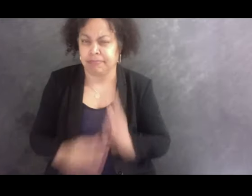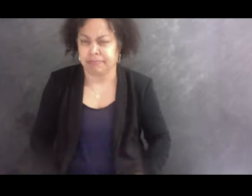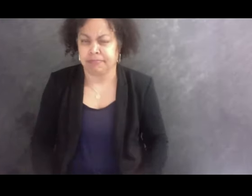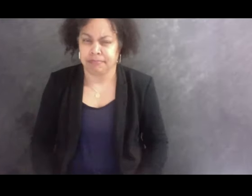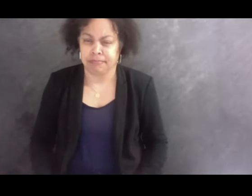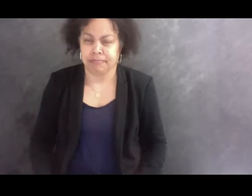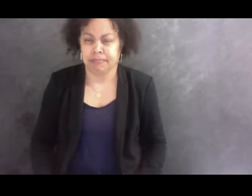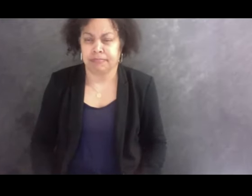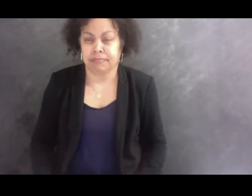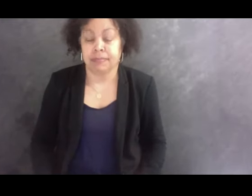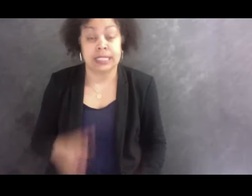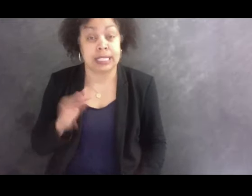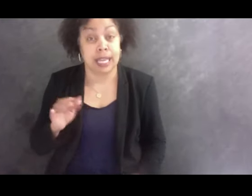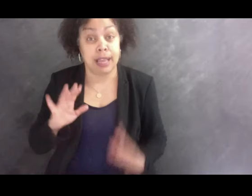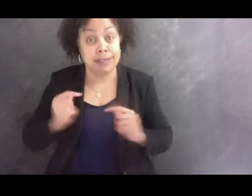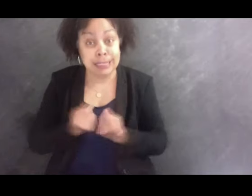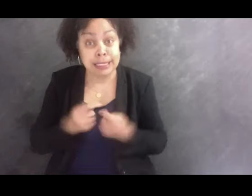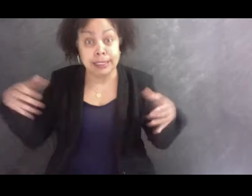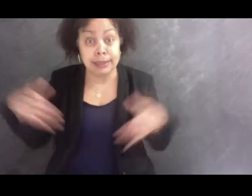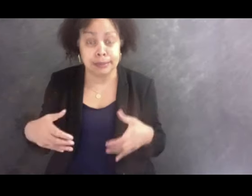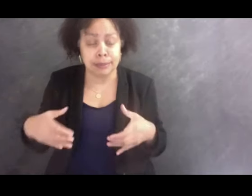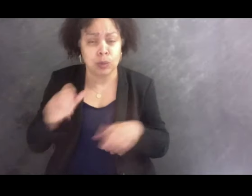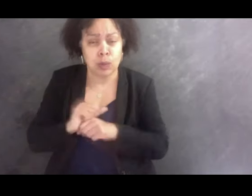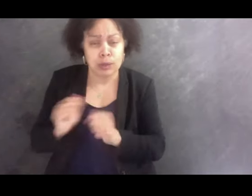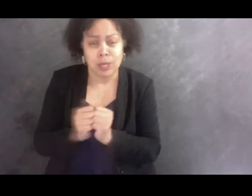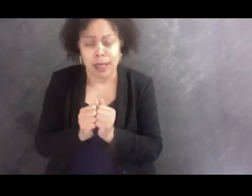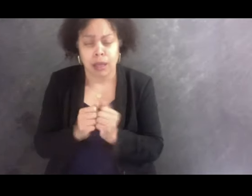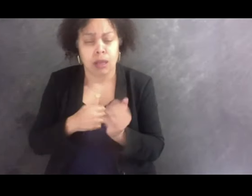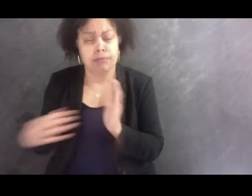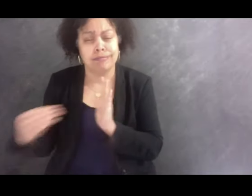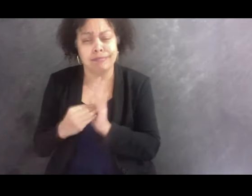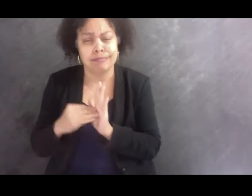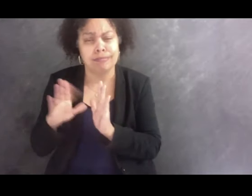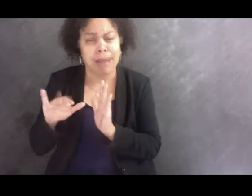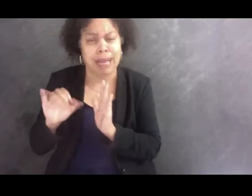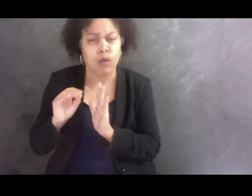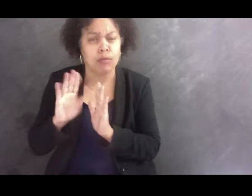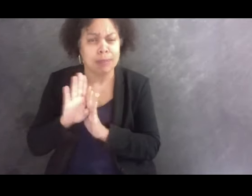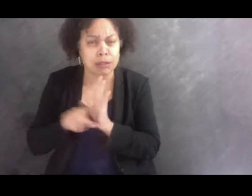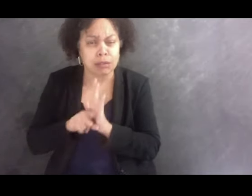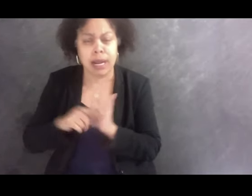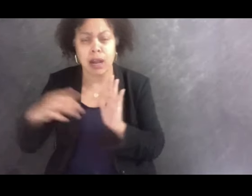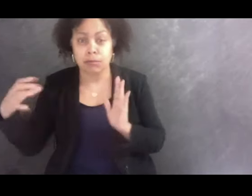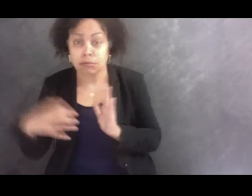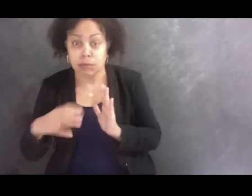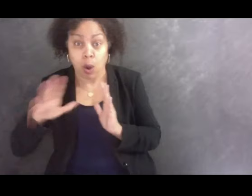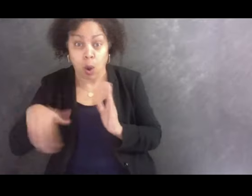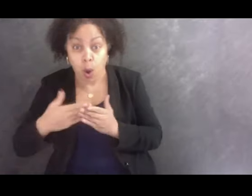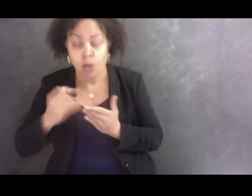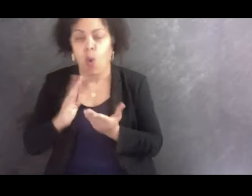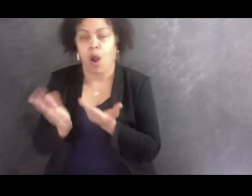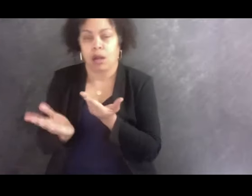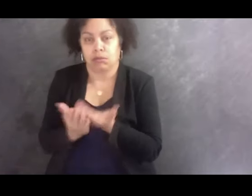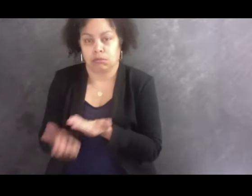For those applying as a collaboration team, do we put our joint collaborative bio in the artist information section, or do we put a note to see the attached bios for each of